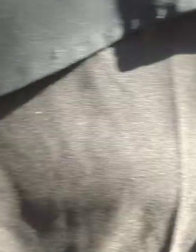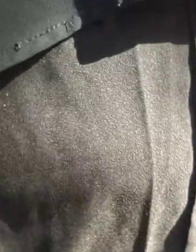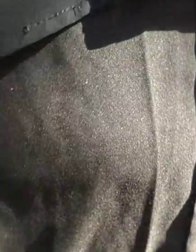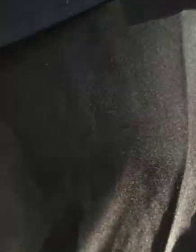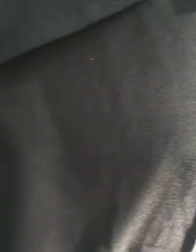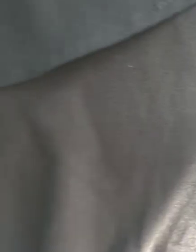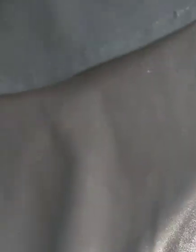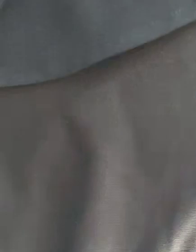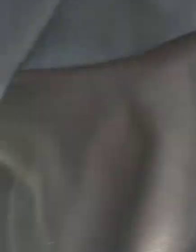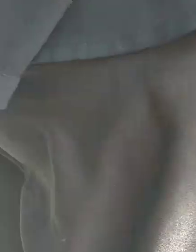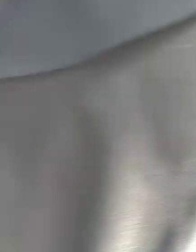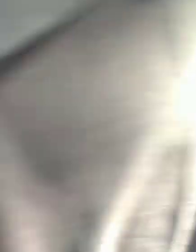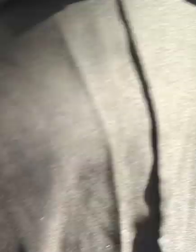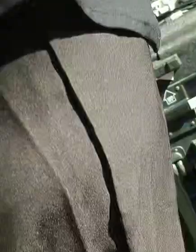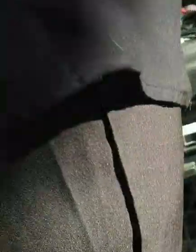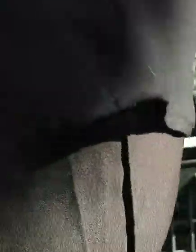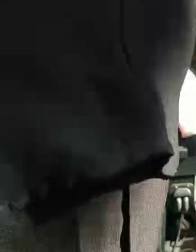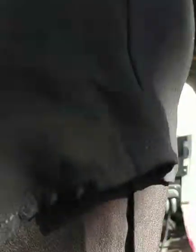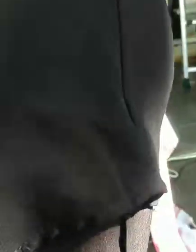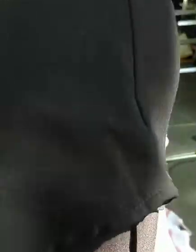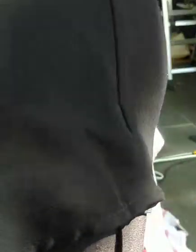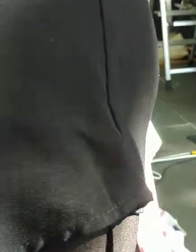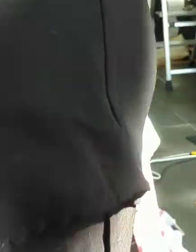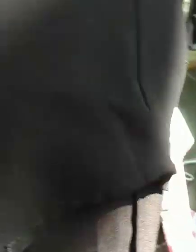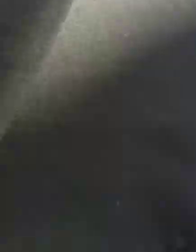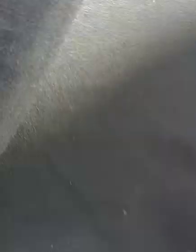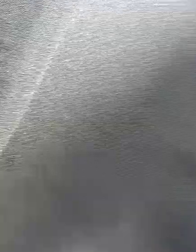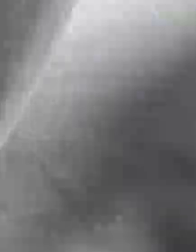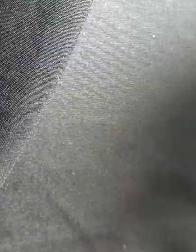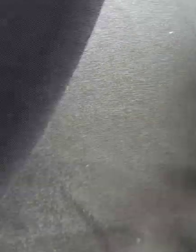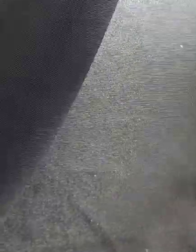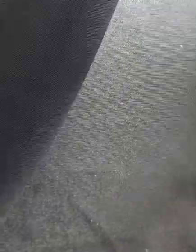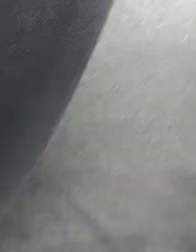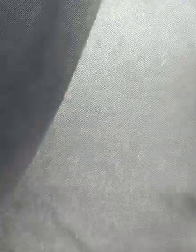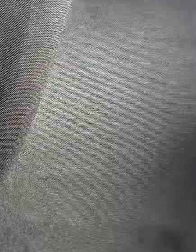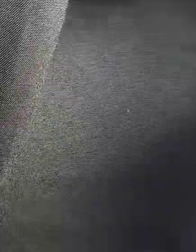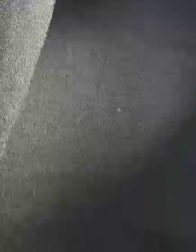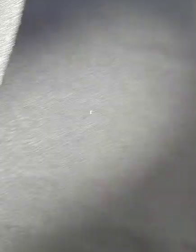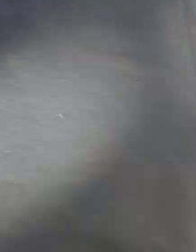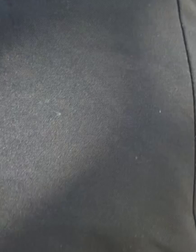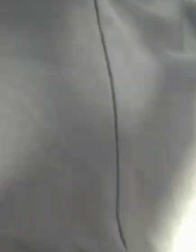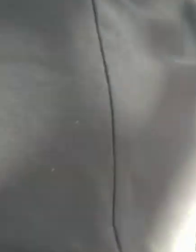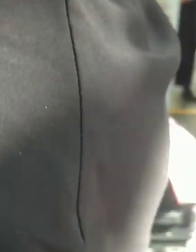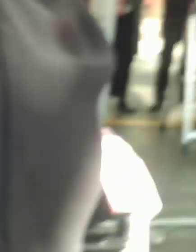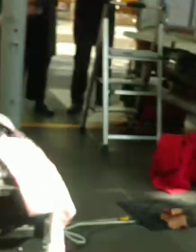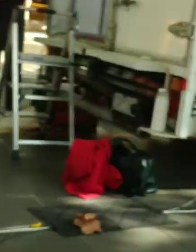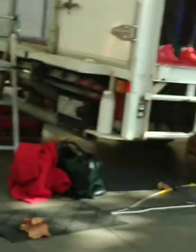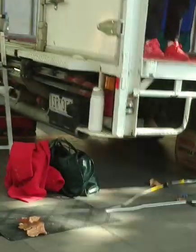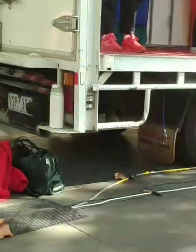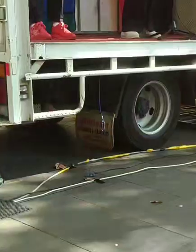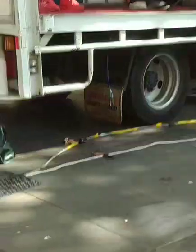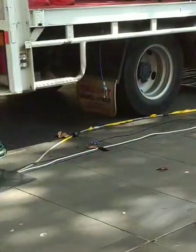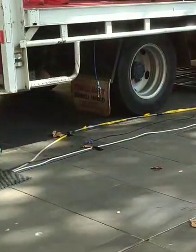My friend got interrogated. He was stuck in a room. They were drilling him, asking him so many questions just because he wanted to see his home.